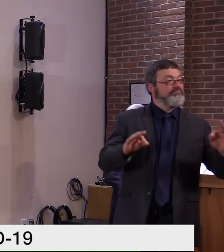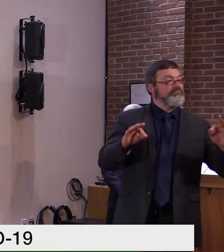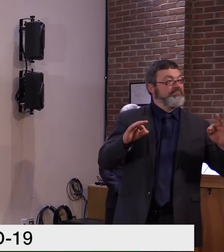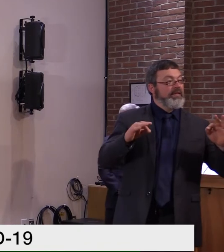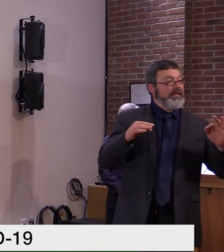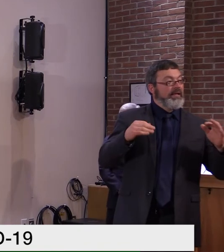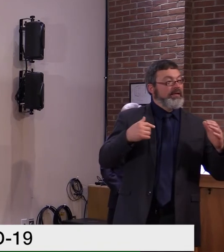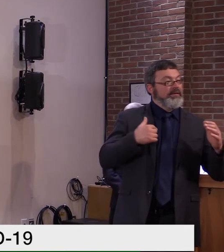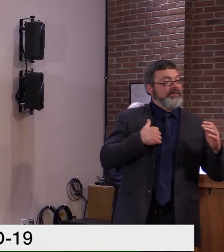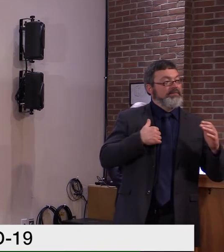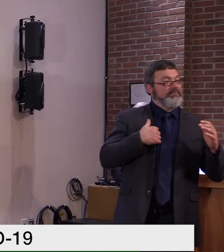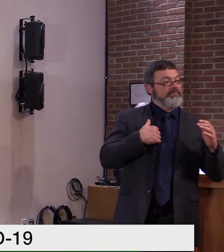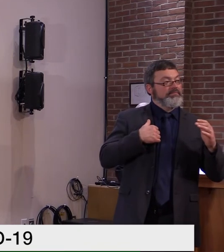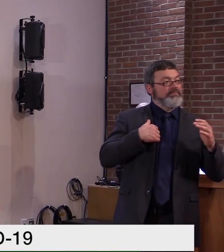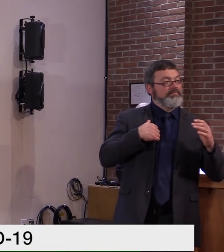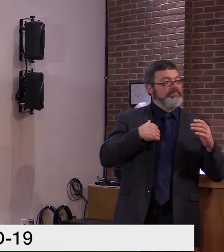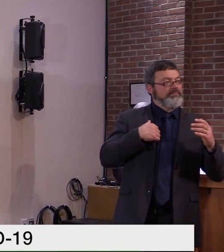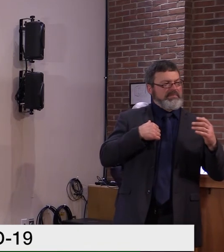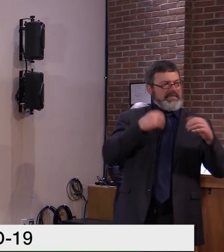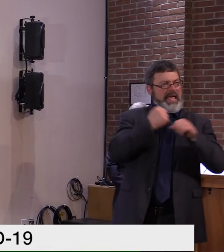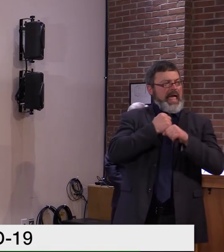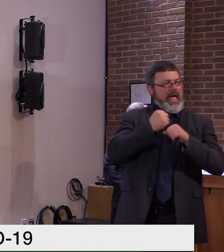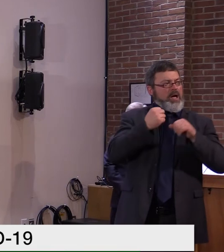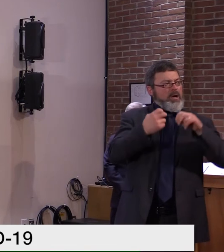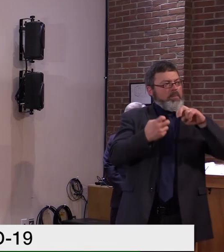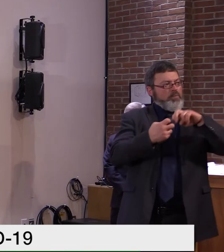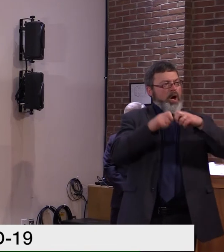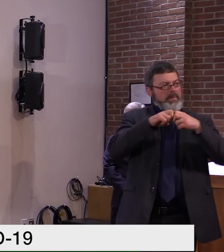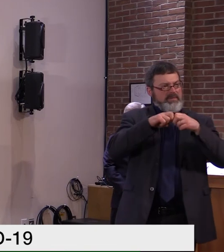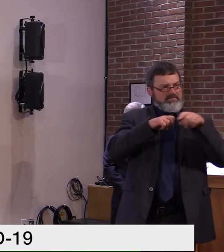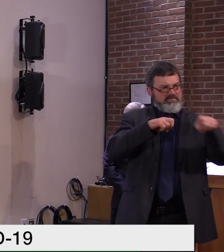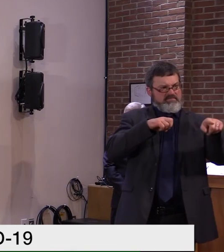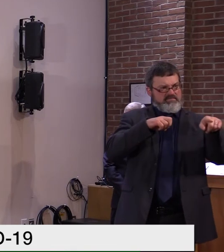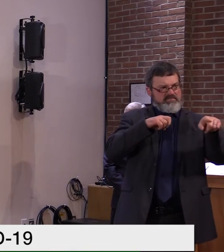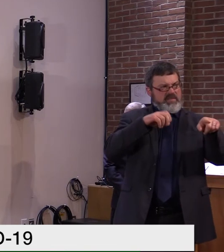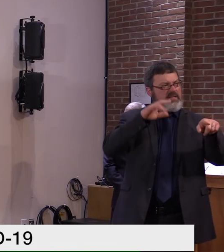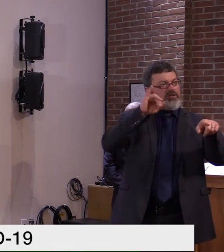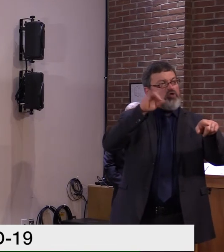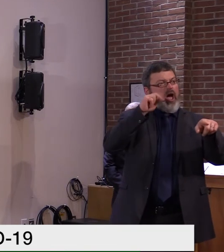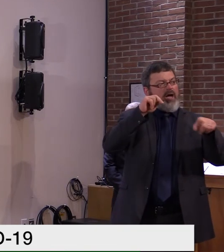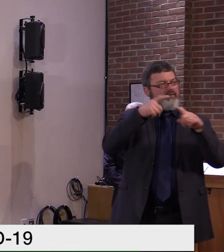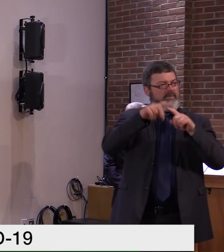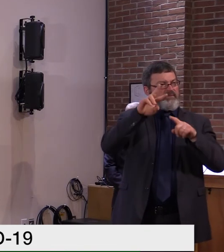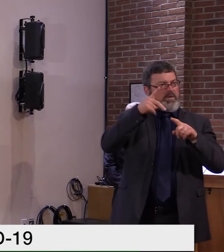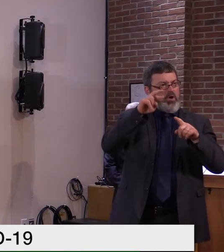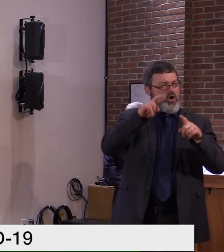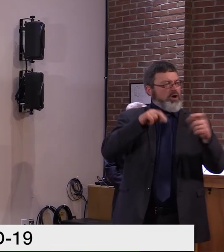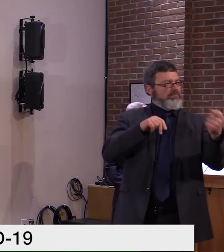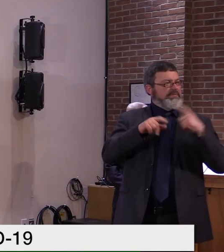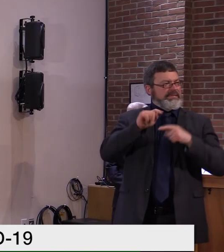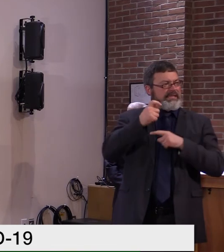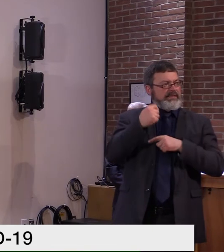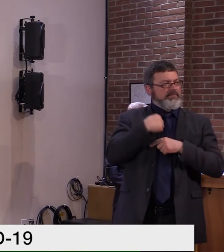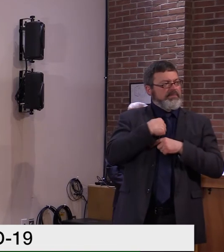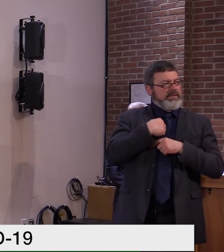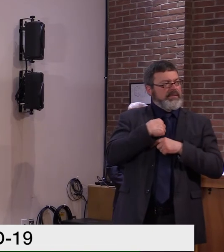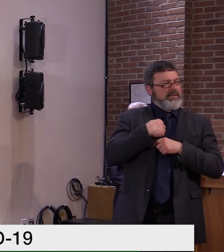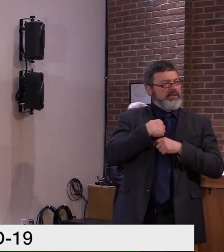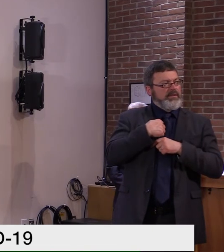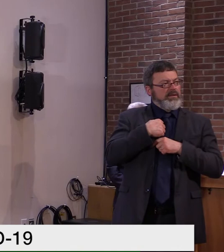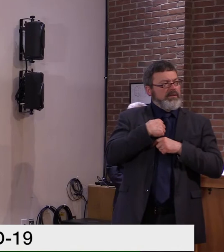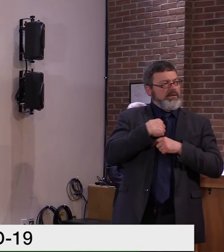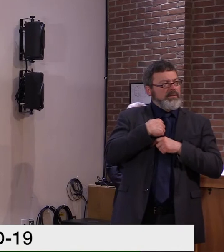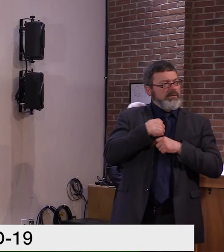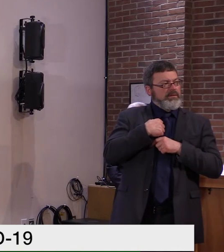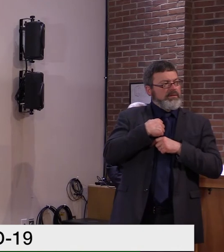VPR, wondering when is the earliest we could see vaccines for healthcare workers. Is